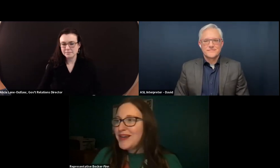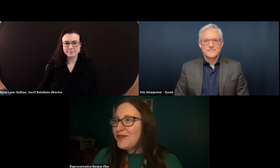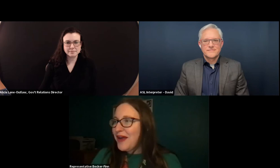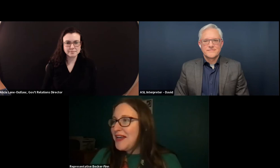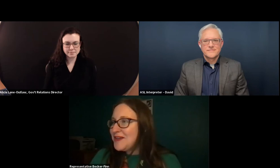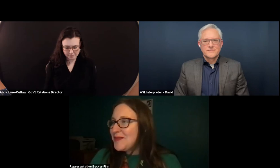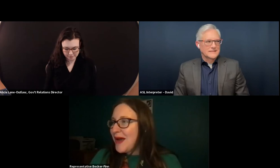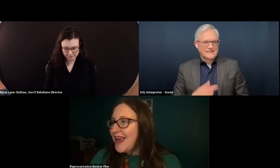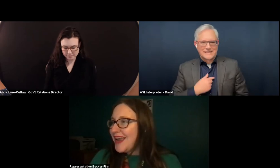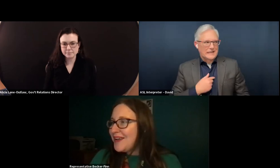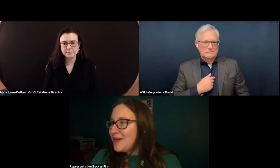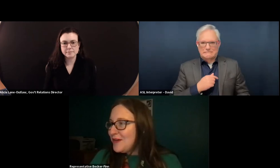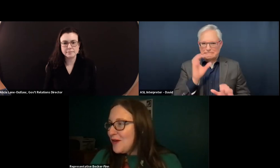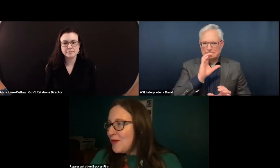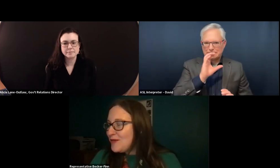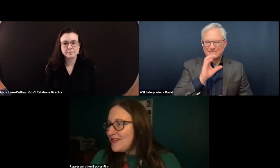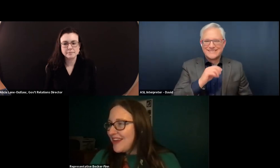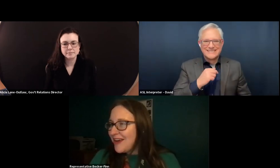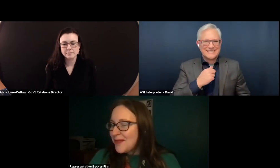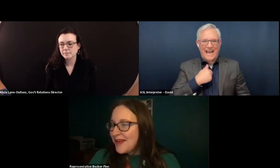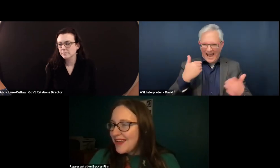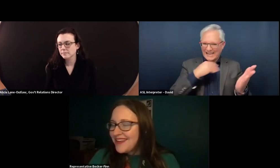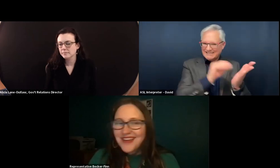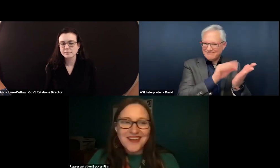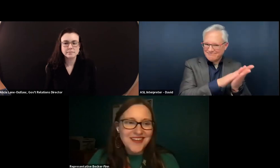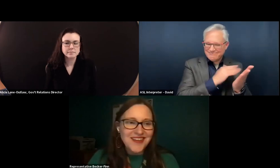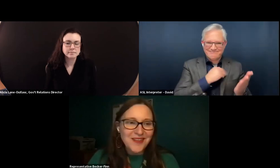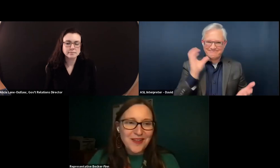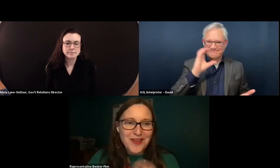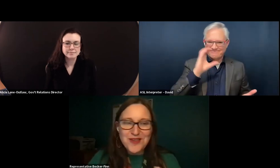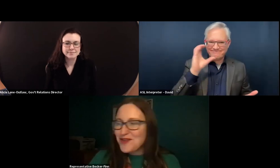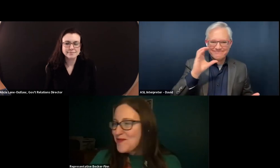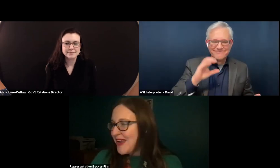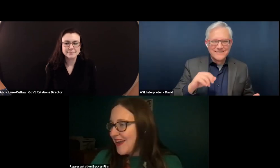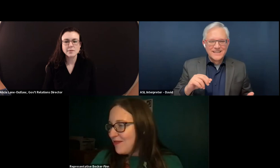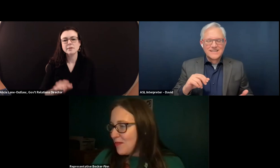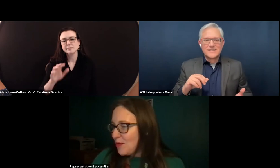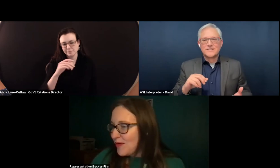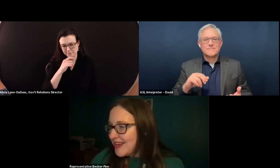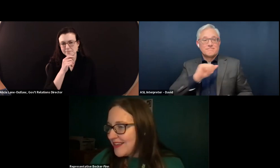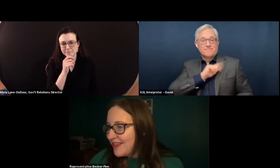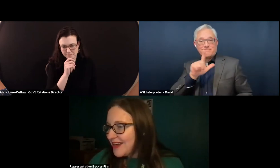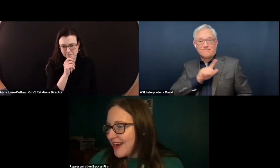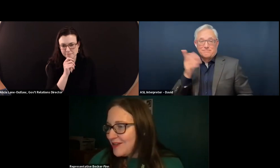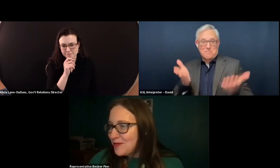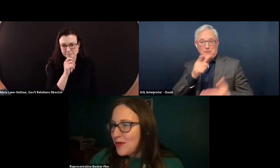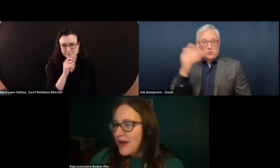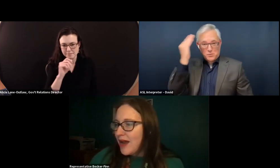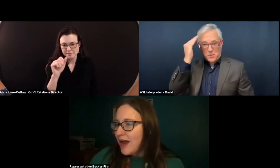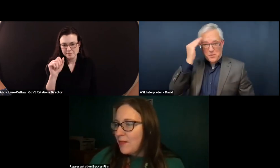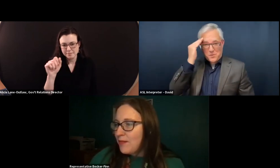I'm trying to find my notes, and Alicia, you may have them more ready than I